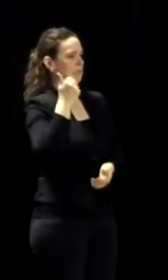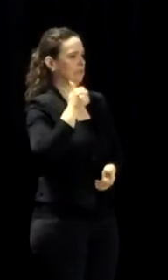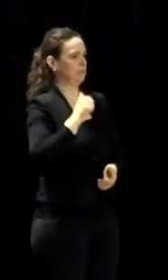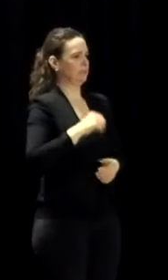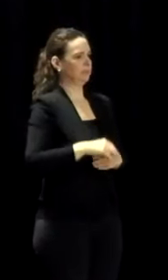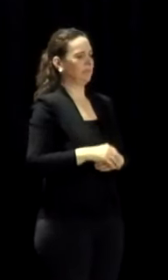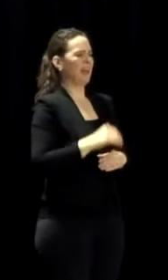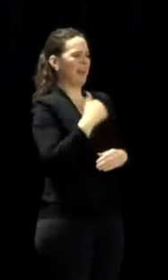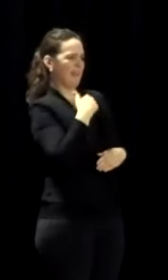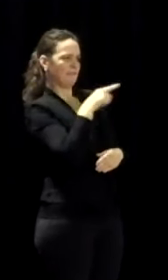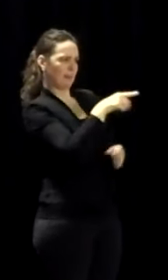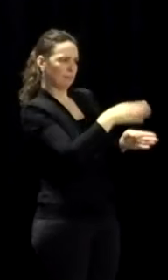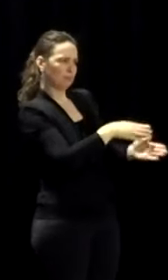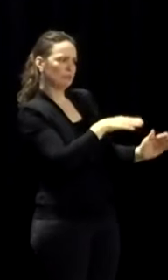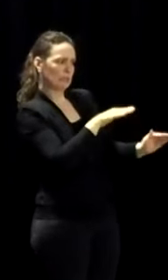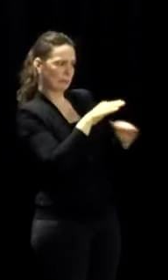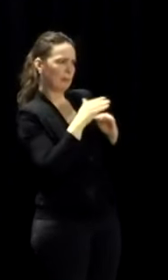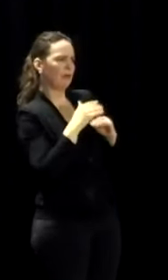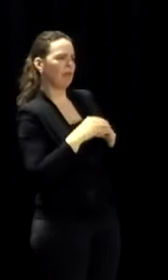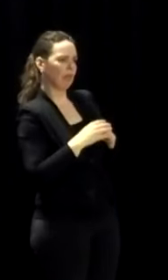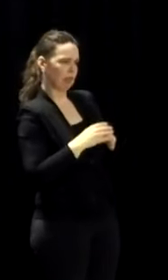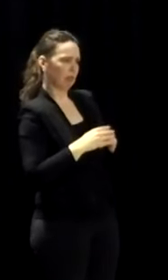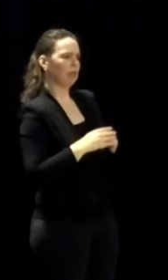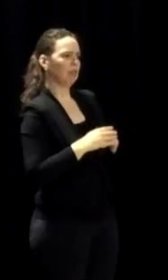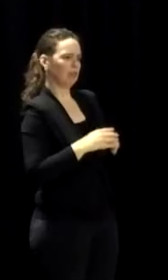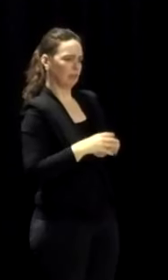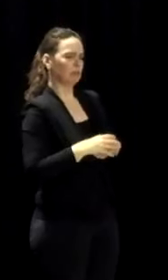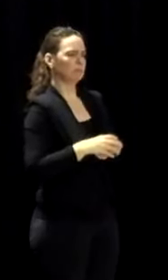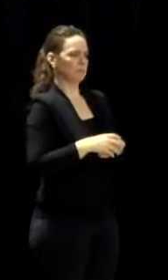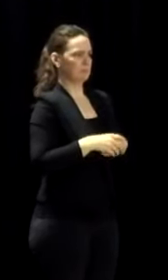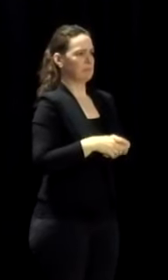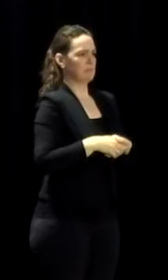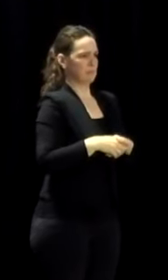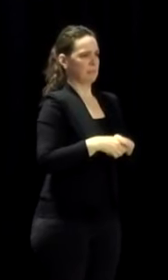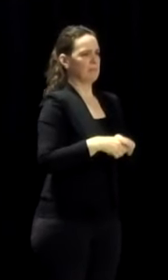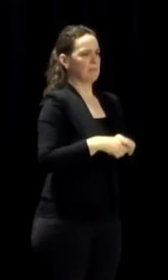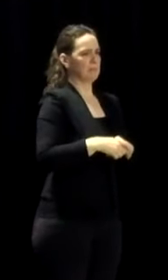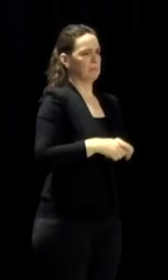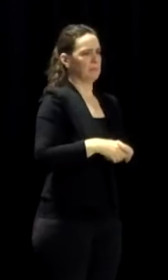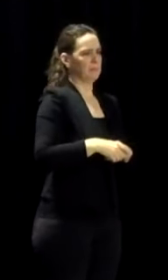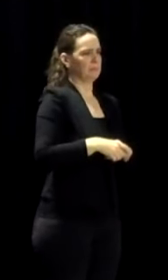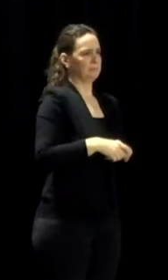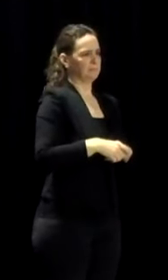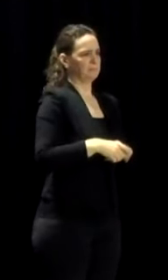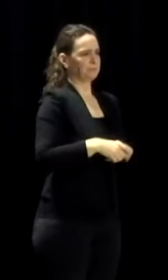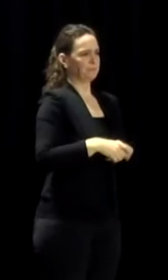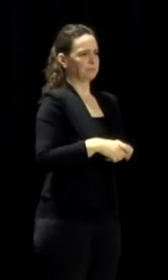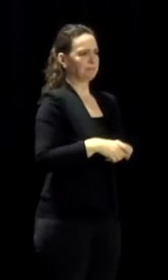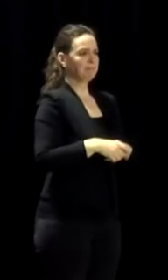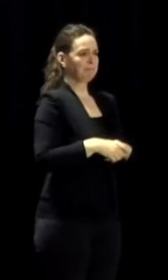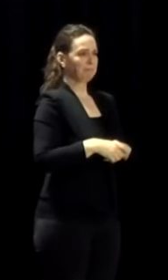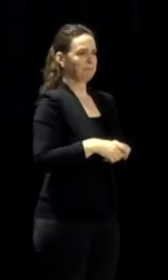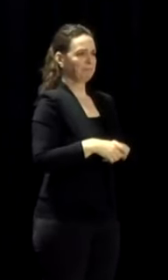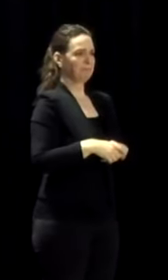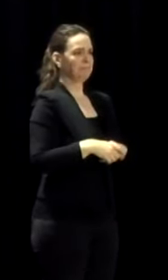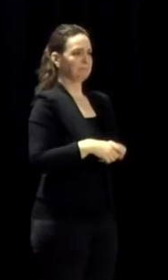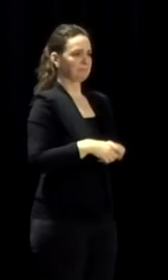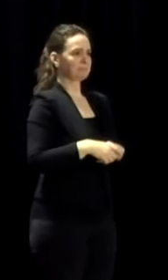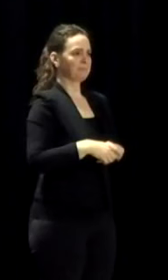and her medical team. My guess is she will have a test result back before the 14